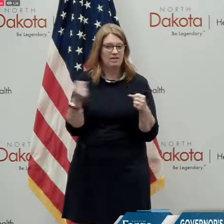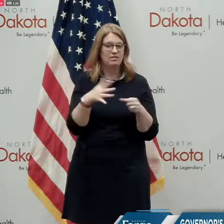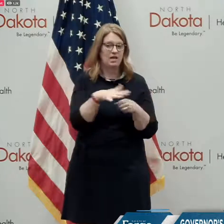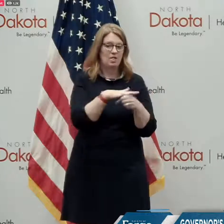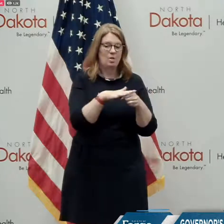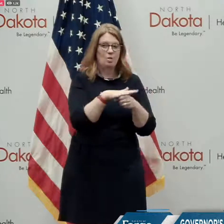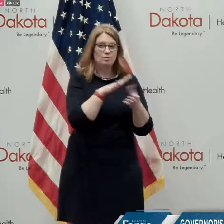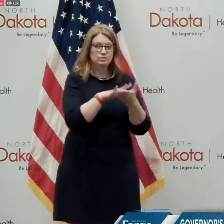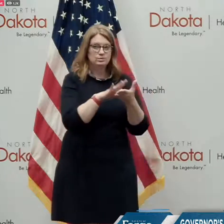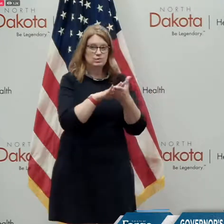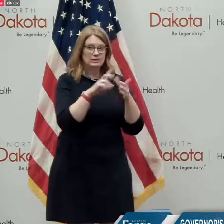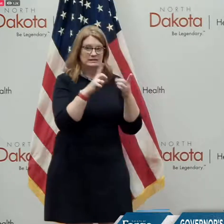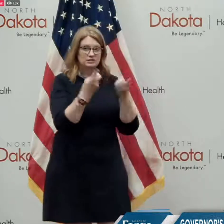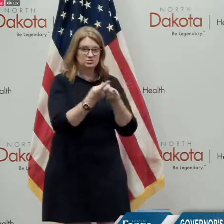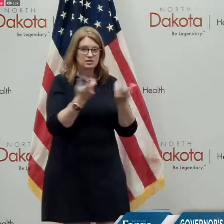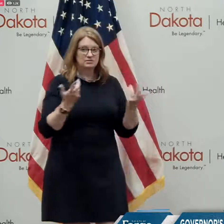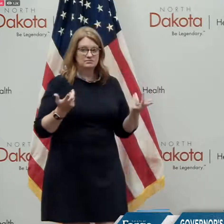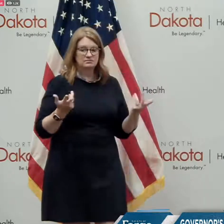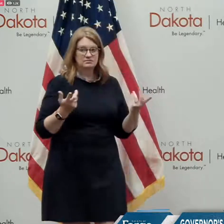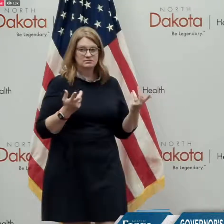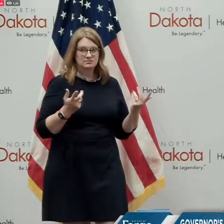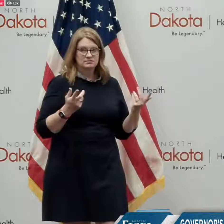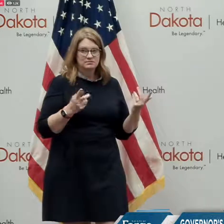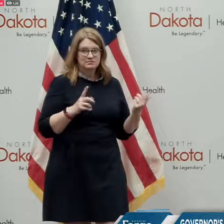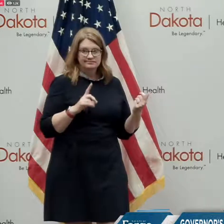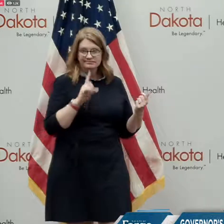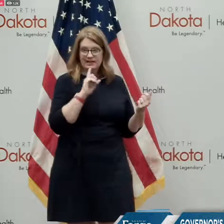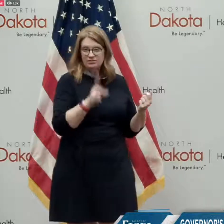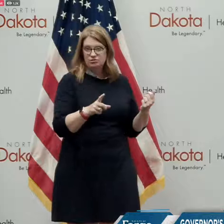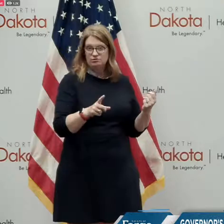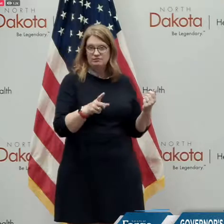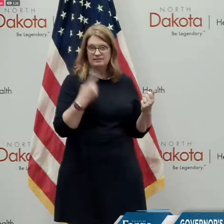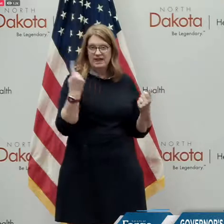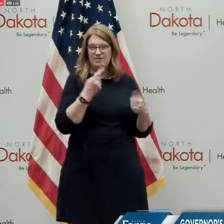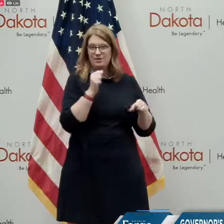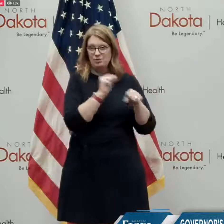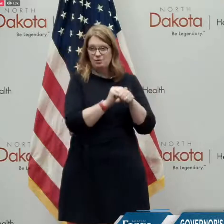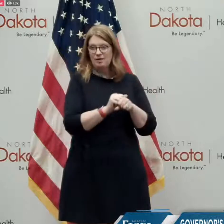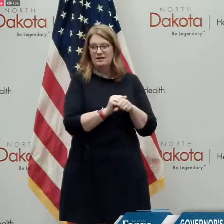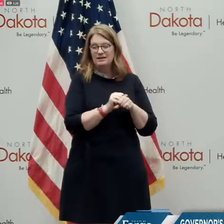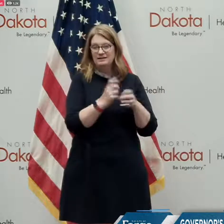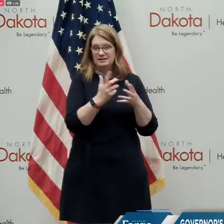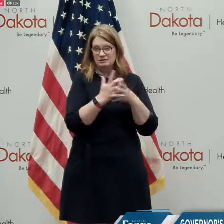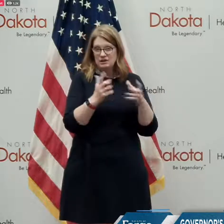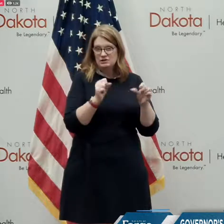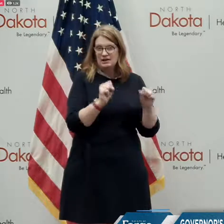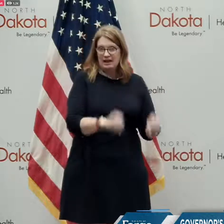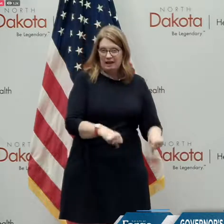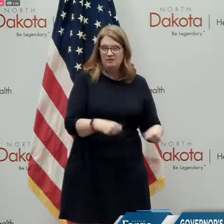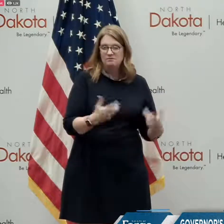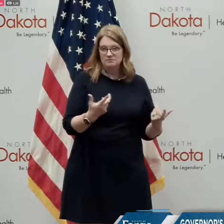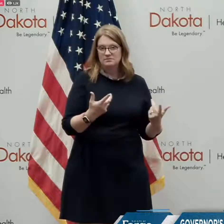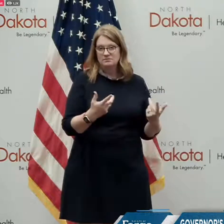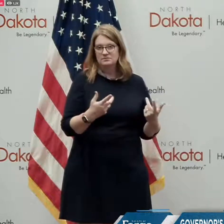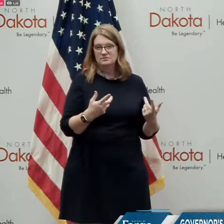districts. And we want to make sure that everybody is working as hard as they can in their own communities to make sure that